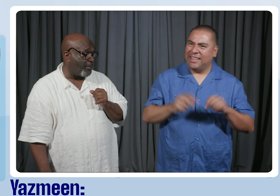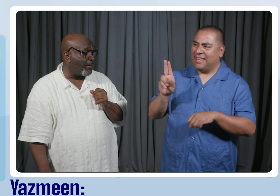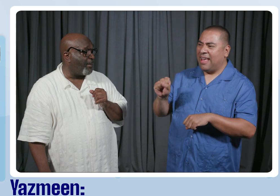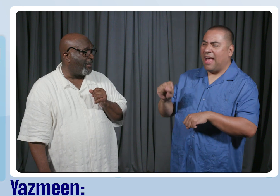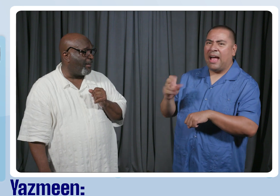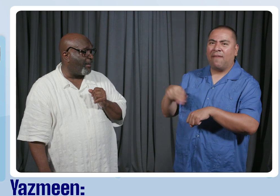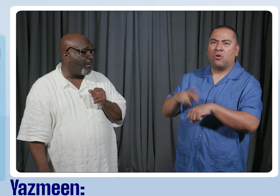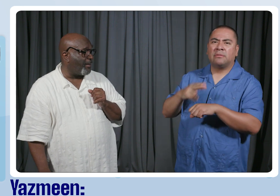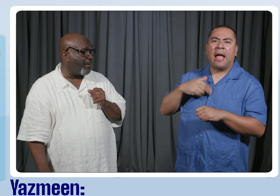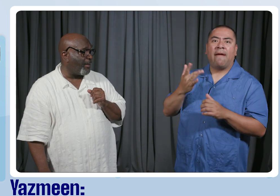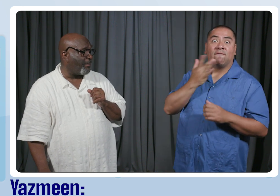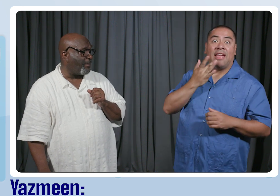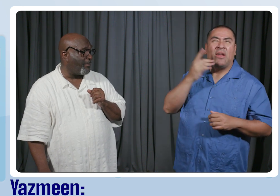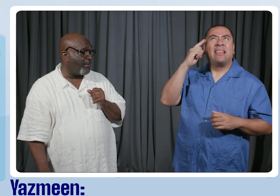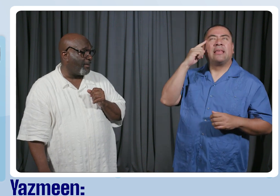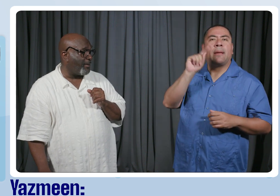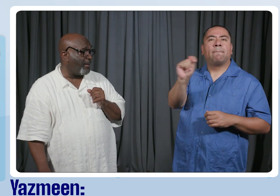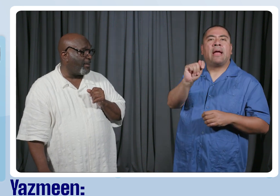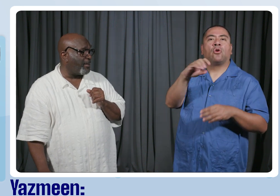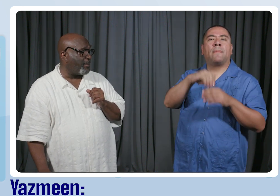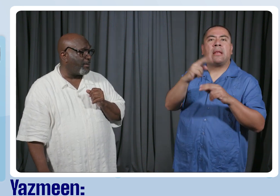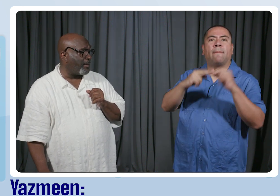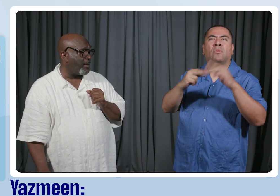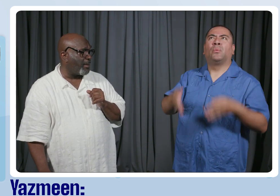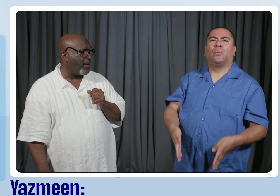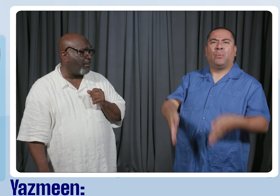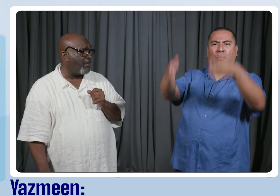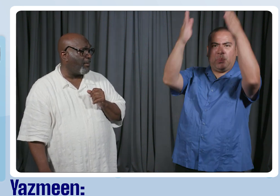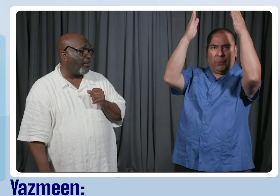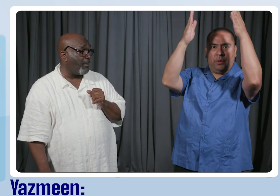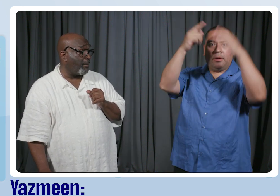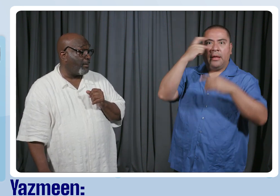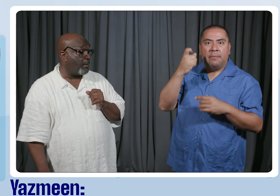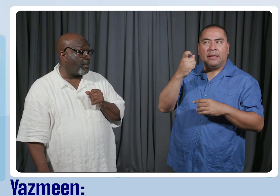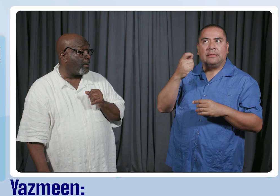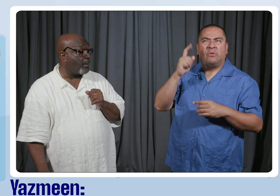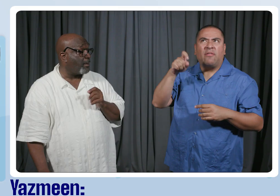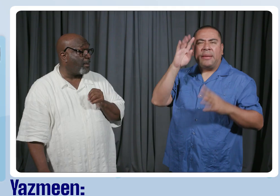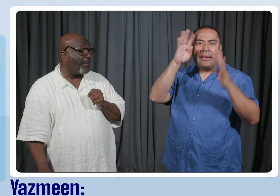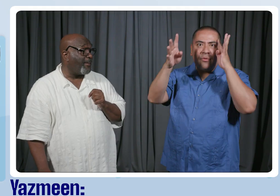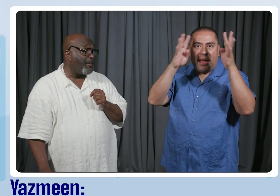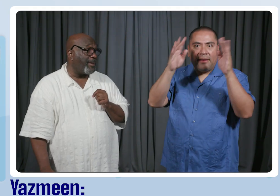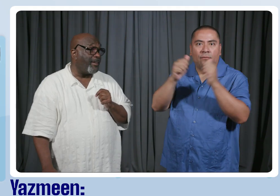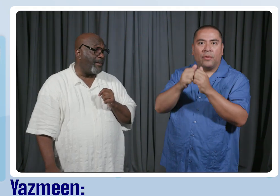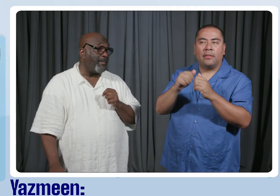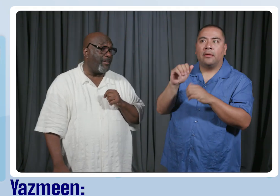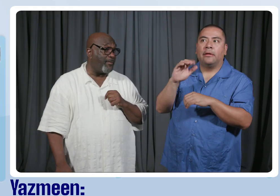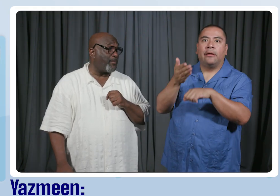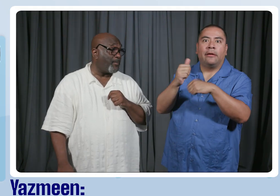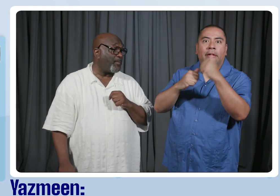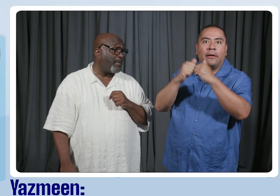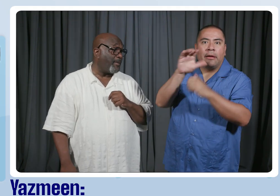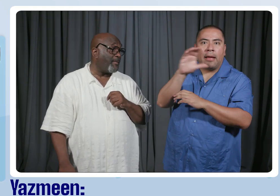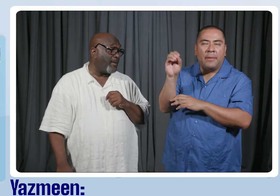think my favorite one was a bathroom in a high rise. And due to being a little bit creative, the vendor and had